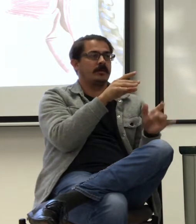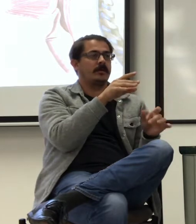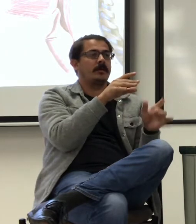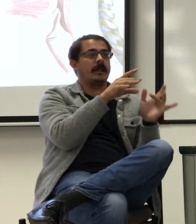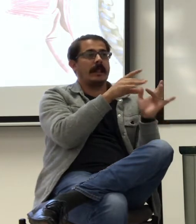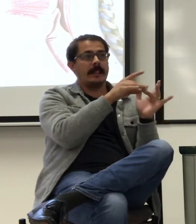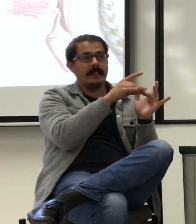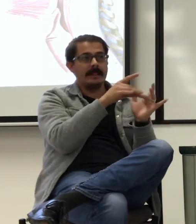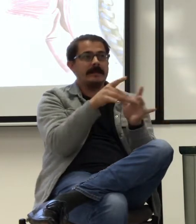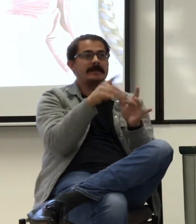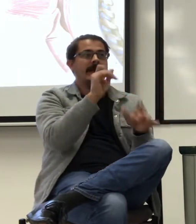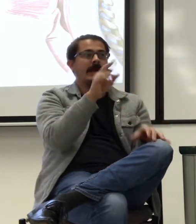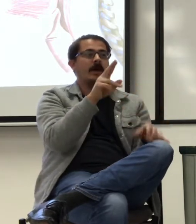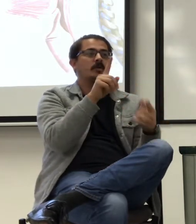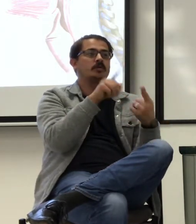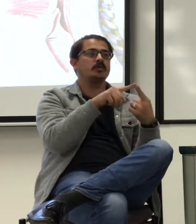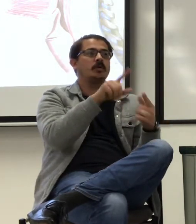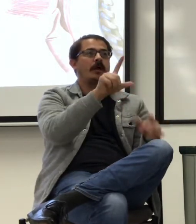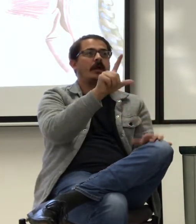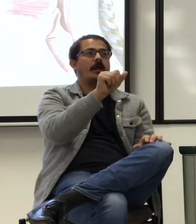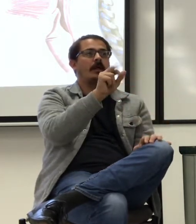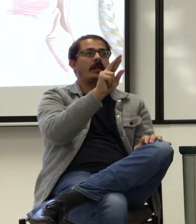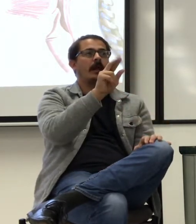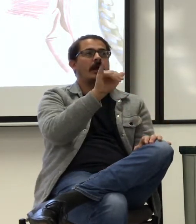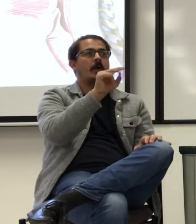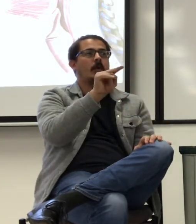to larynx.